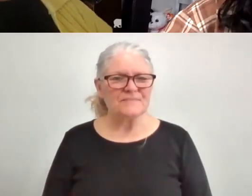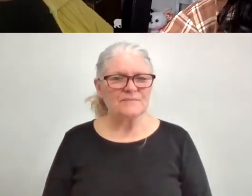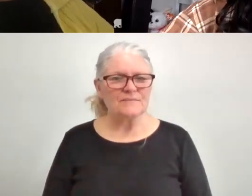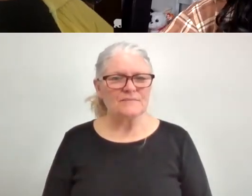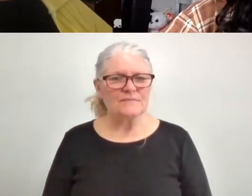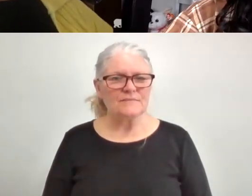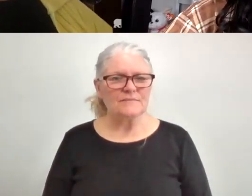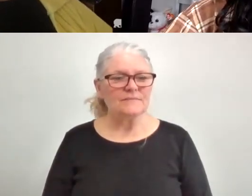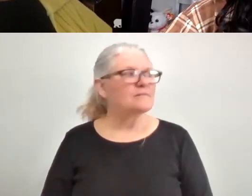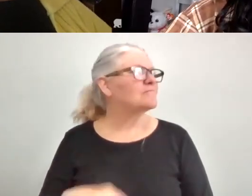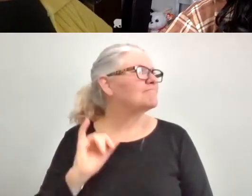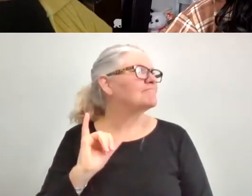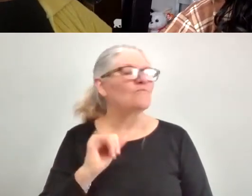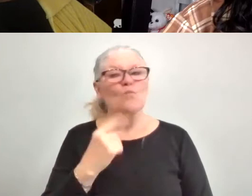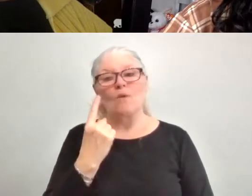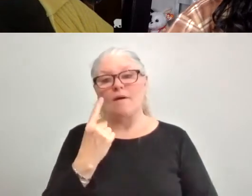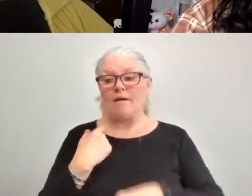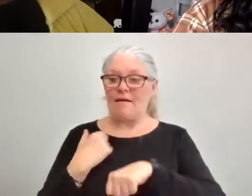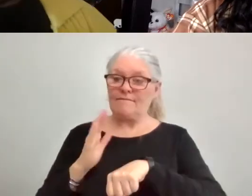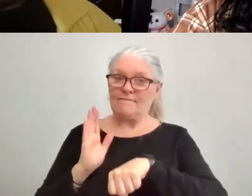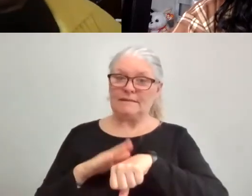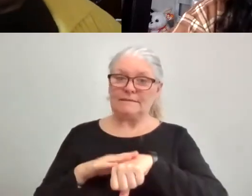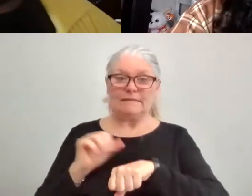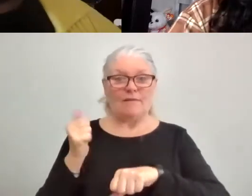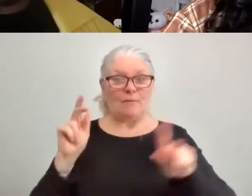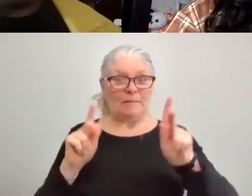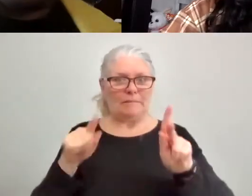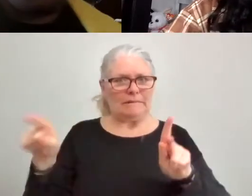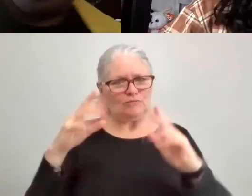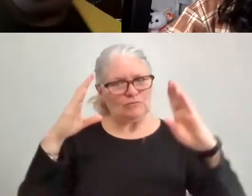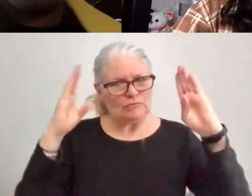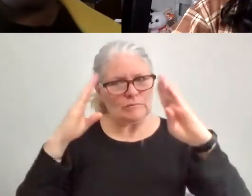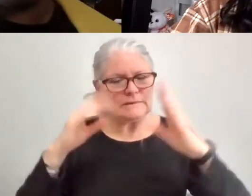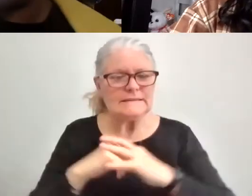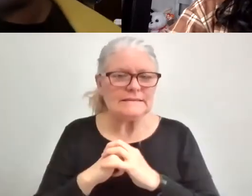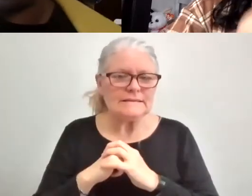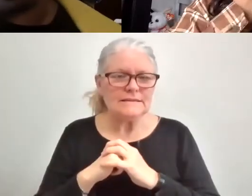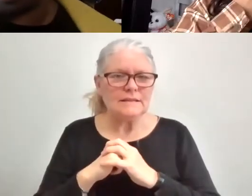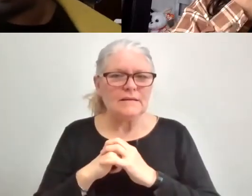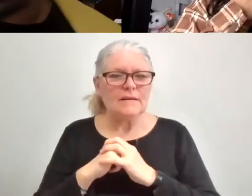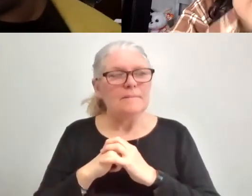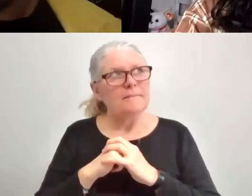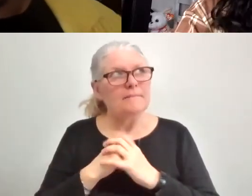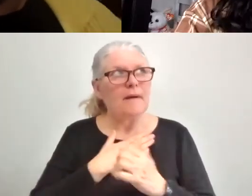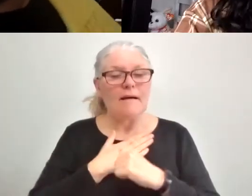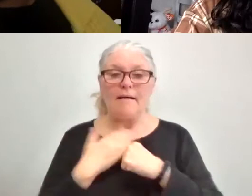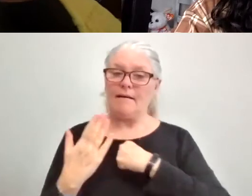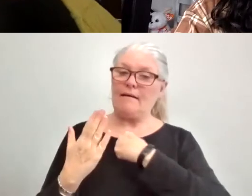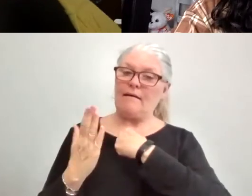The one piece of advice would just get other people in trouble. But I would say the piece of advice I would have is, you